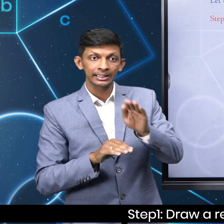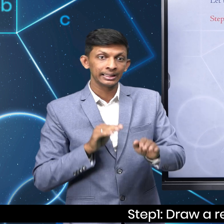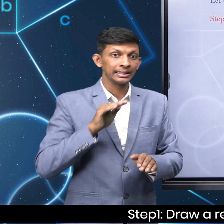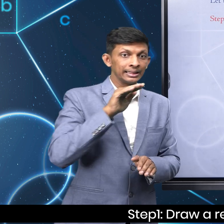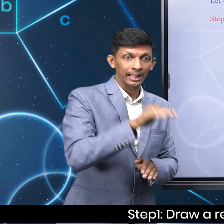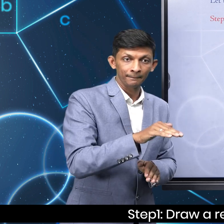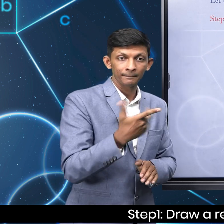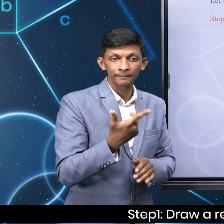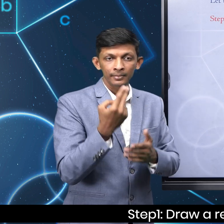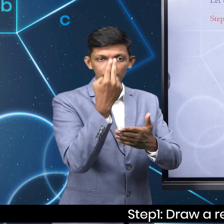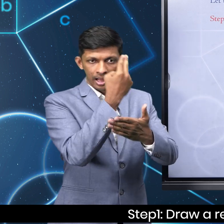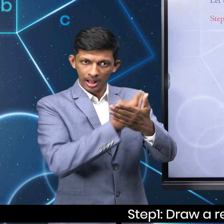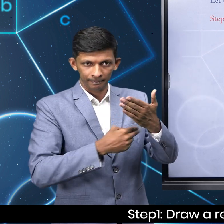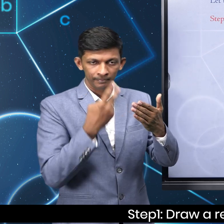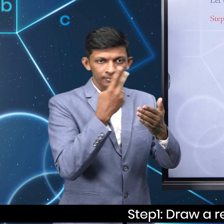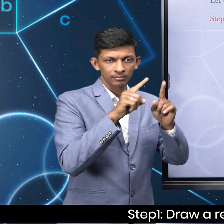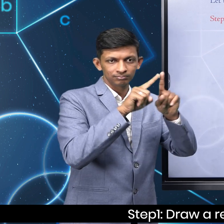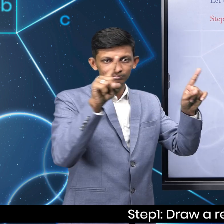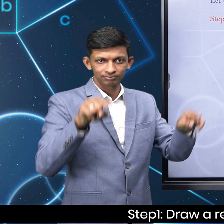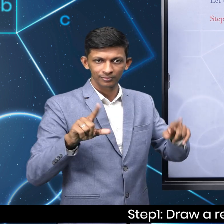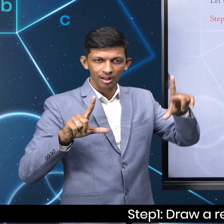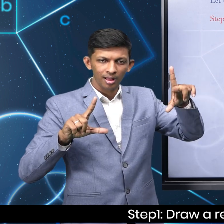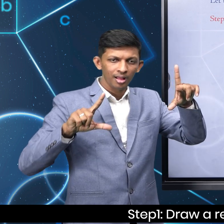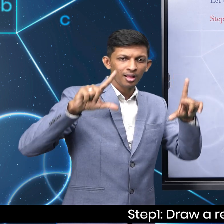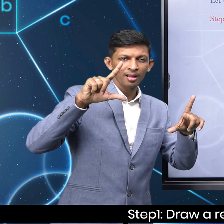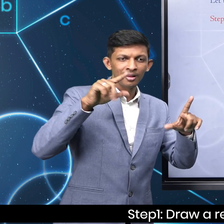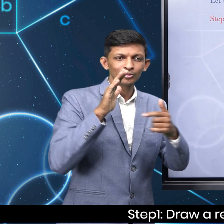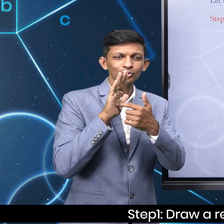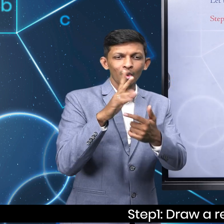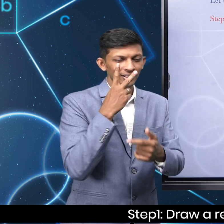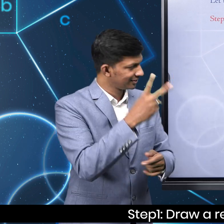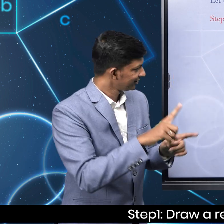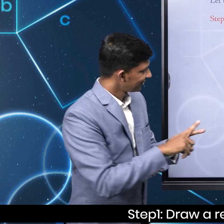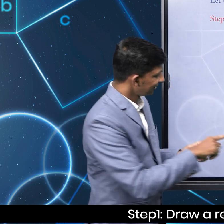Step 1. Draw a rectangle to show the front face.